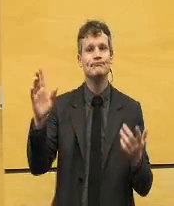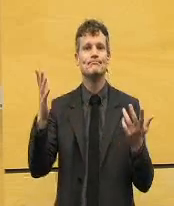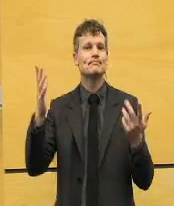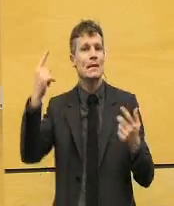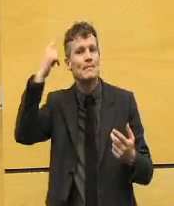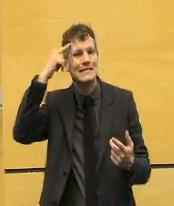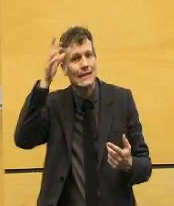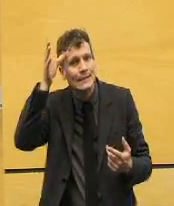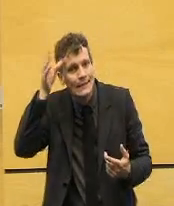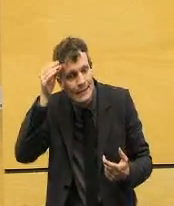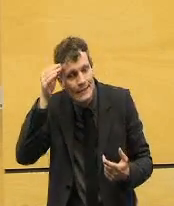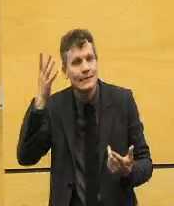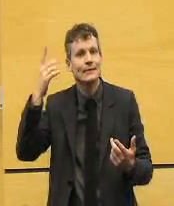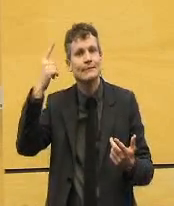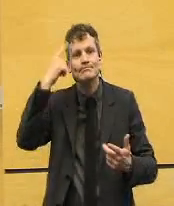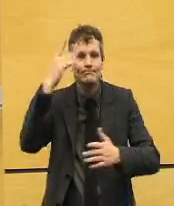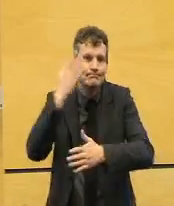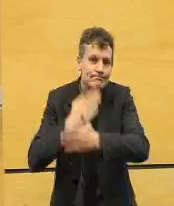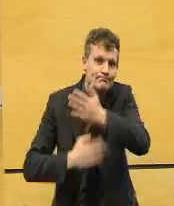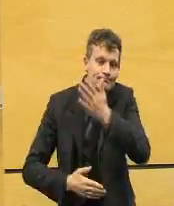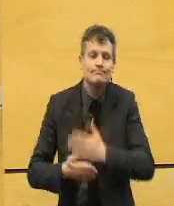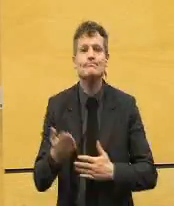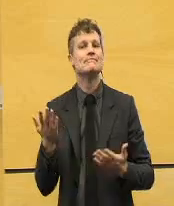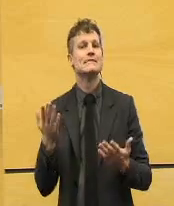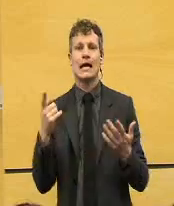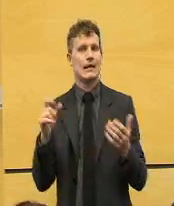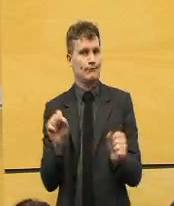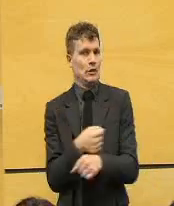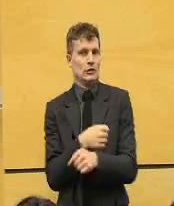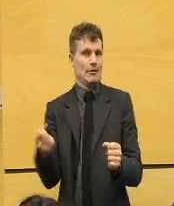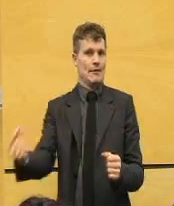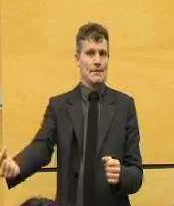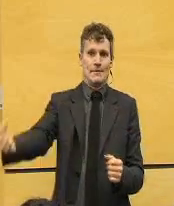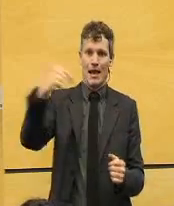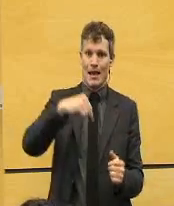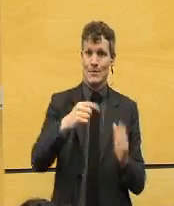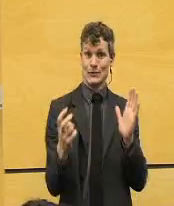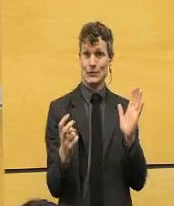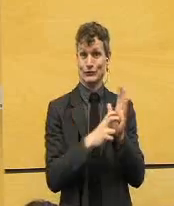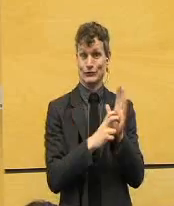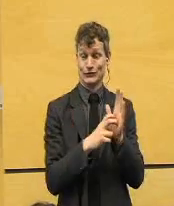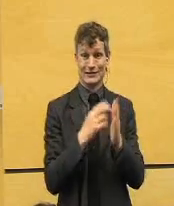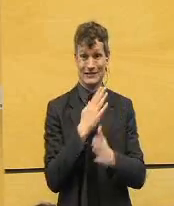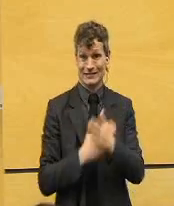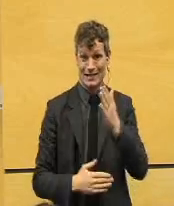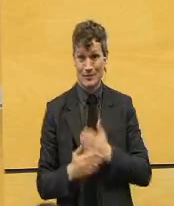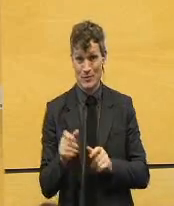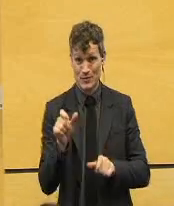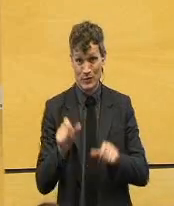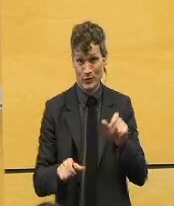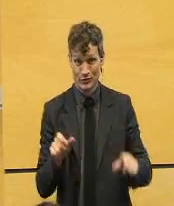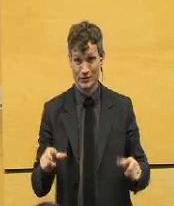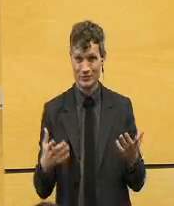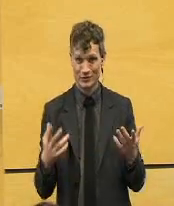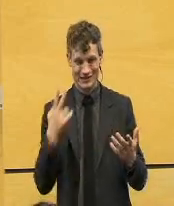the intellectual disability are not able to come and to register as a disabled person